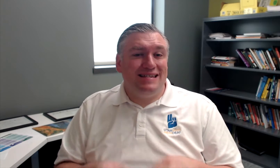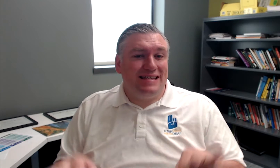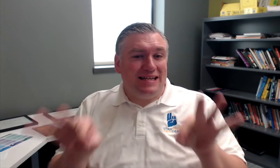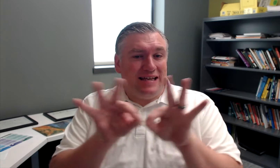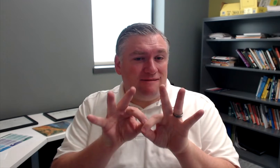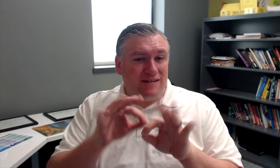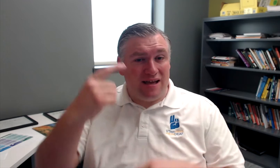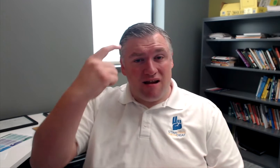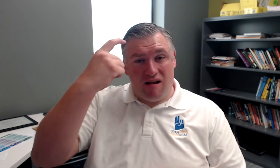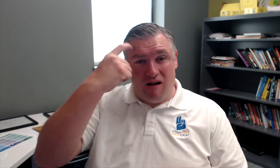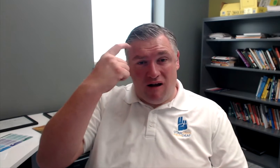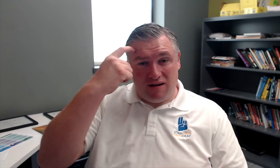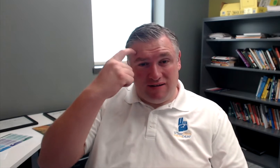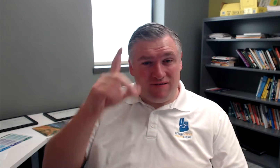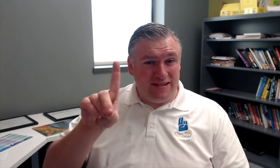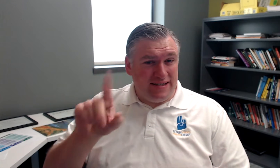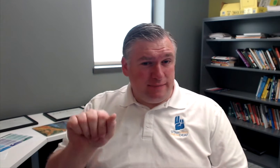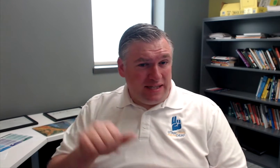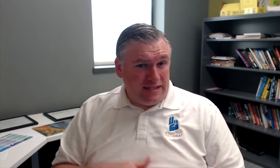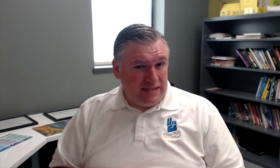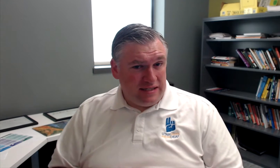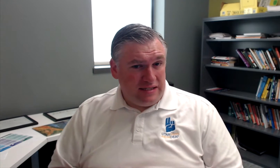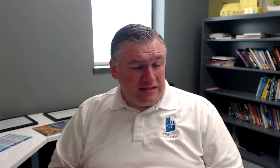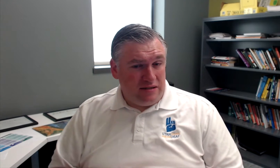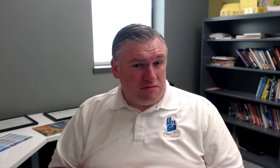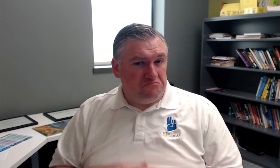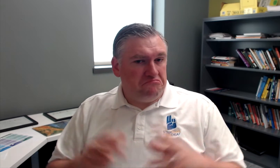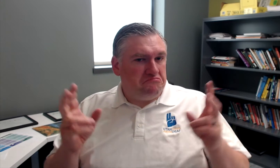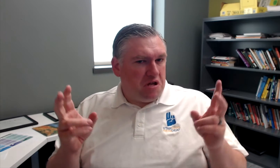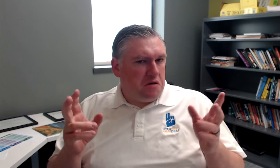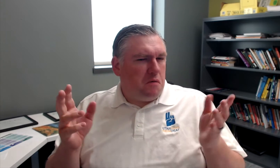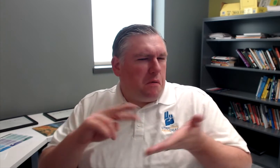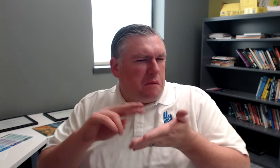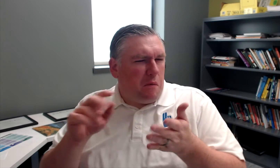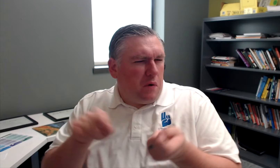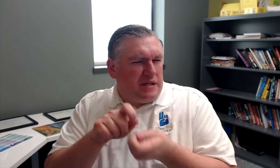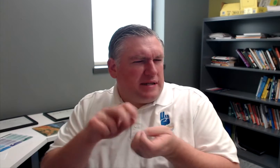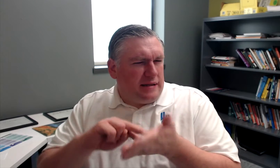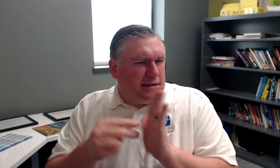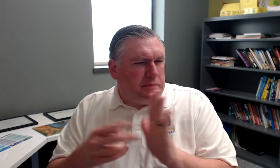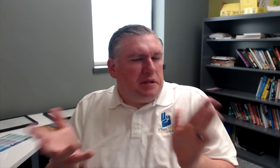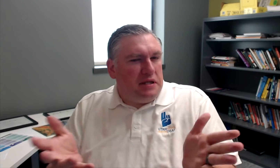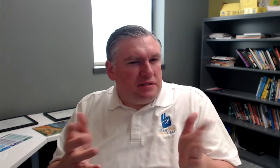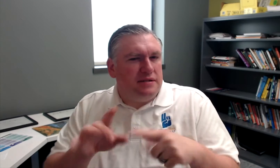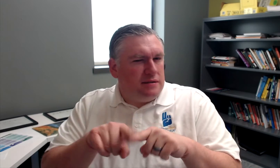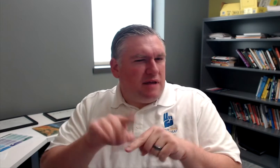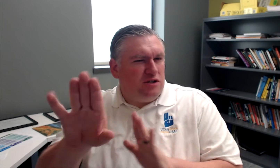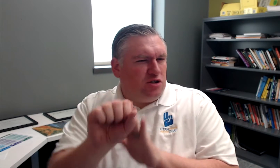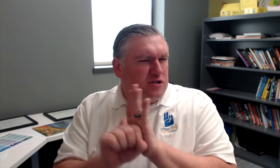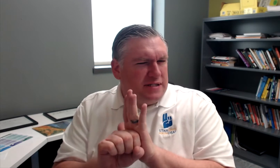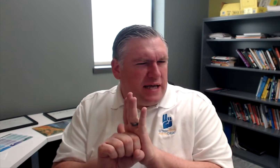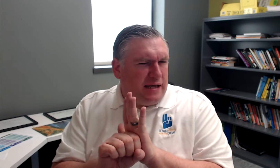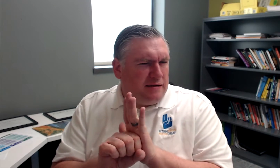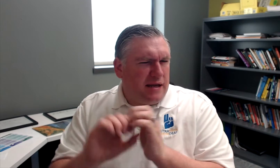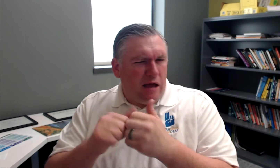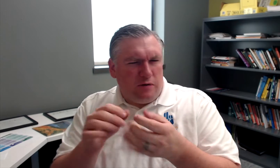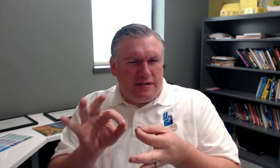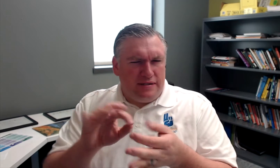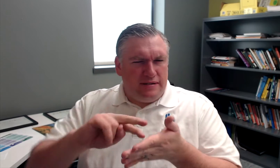Students with a significant cognitive disability. Now, what exactly that means depends on your state